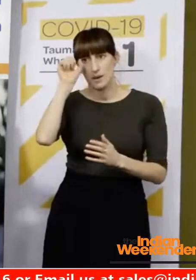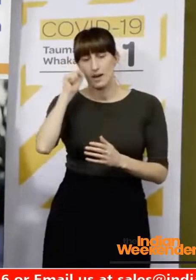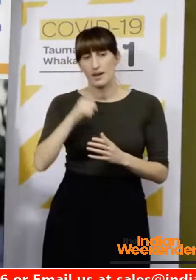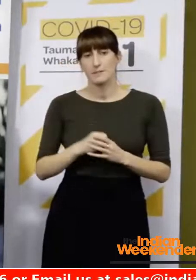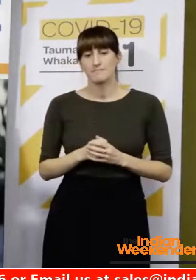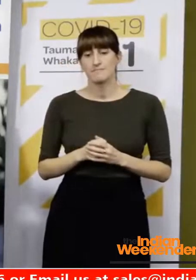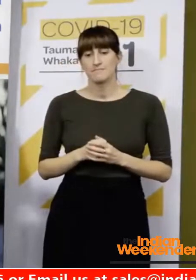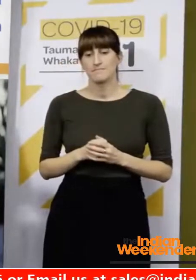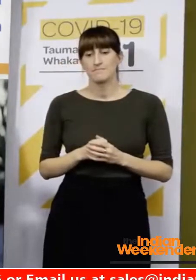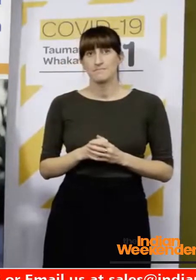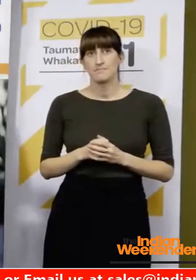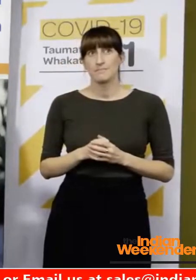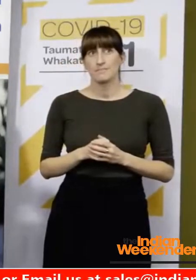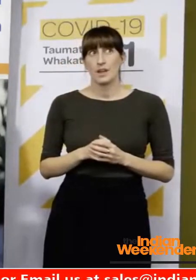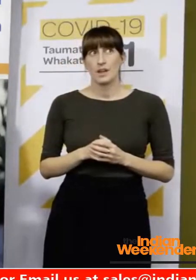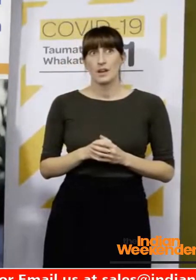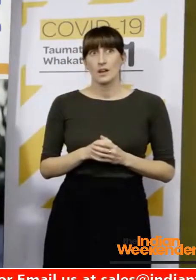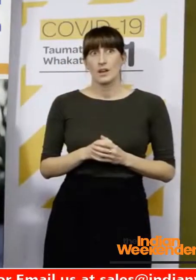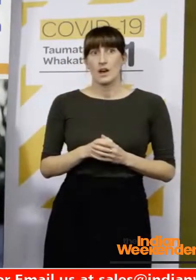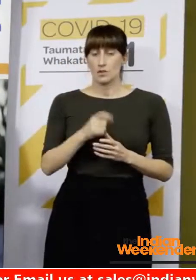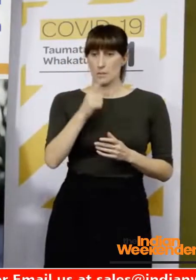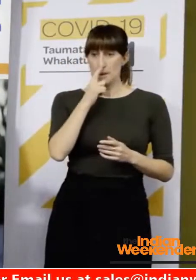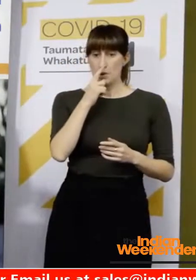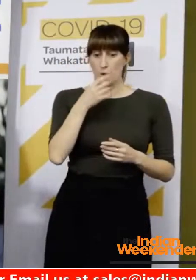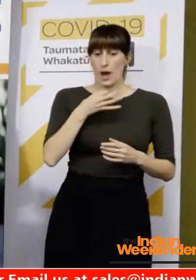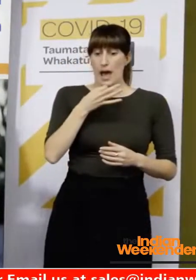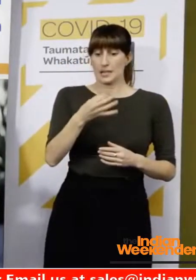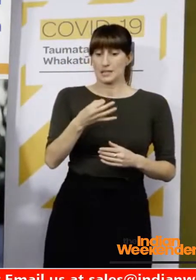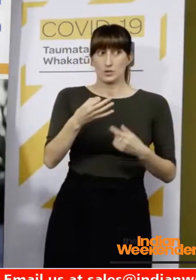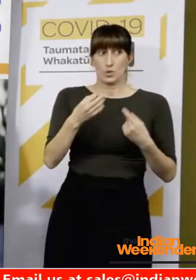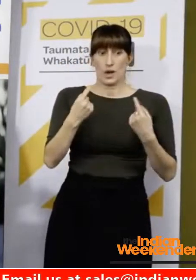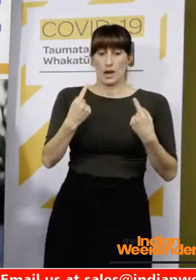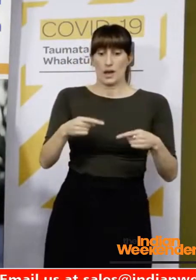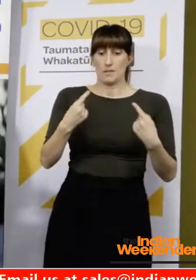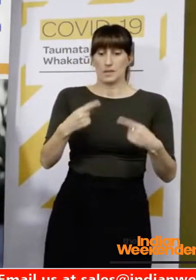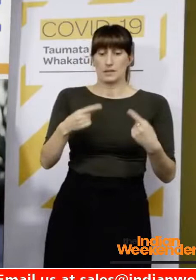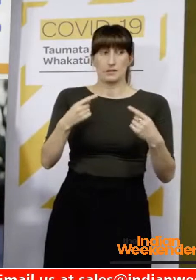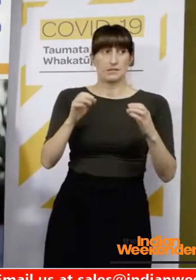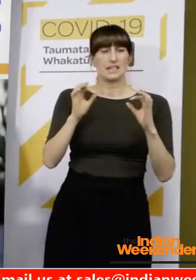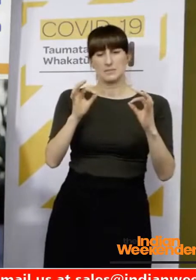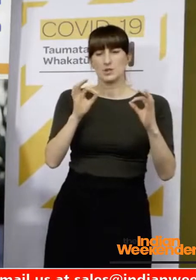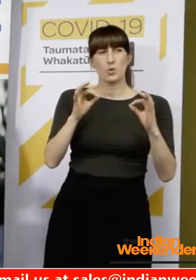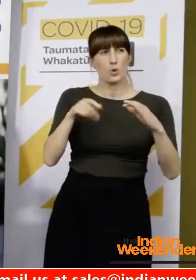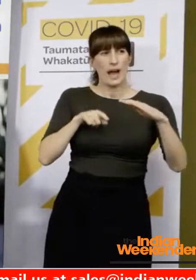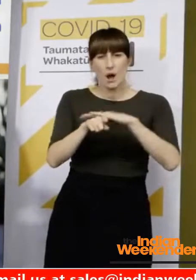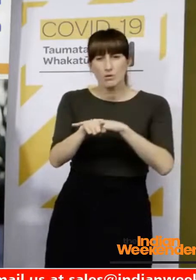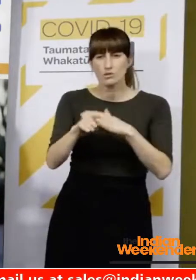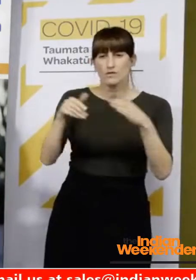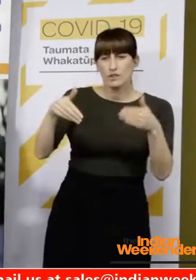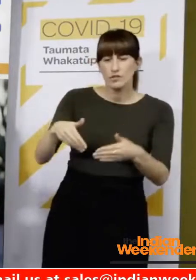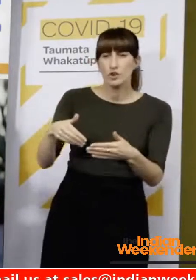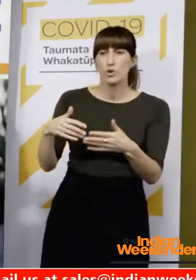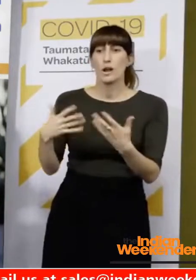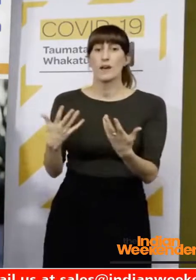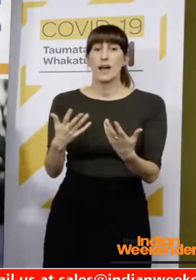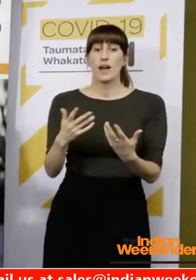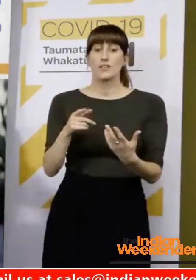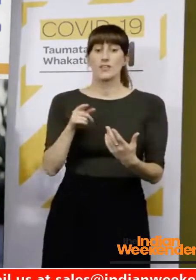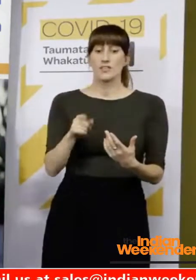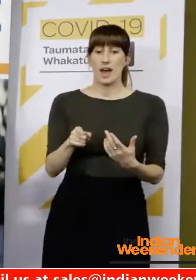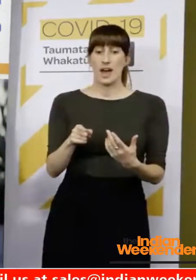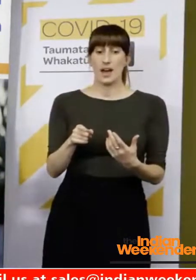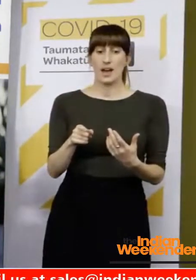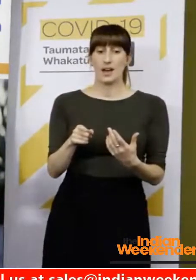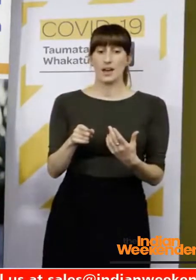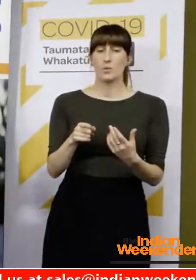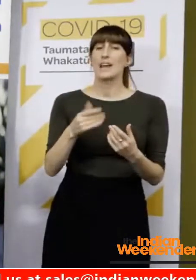was day The whole experience getting to the room leave, quite and there were long, very you know, strict at the requirements, airport PPE first, use and so you've on. got Australia And then sort of they're has back, to so they've been accept tested. you